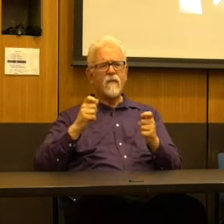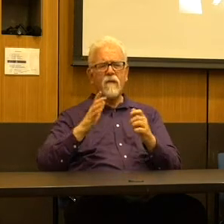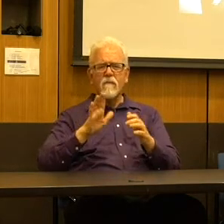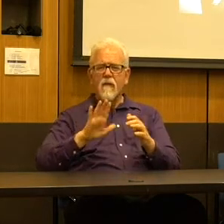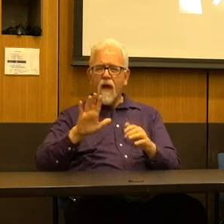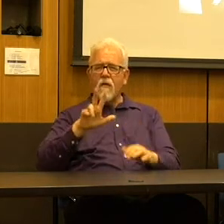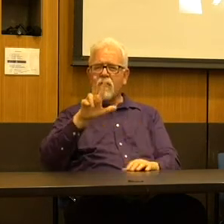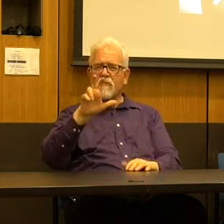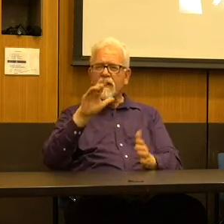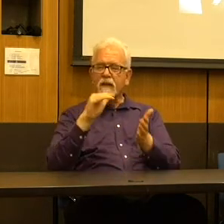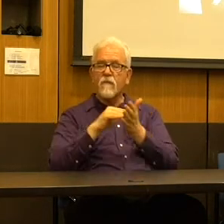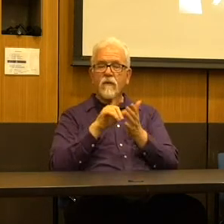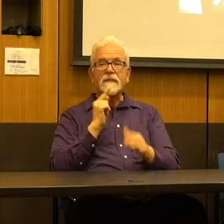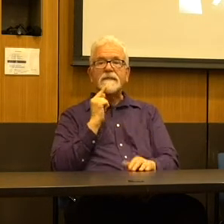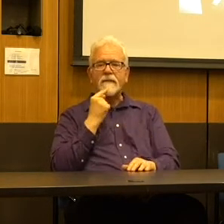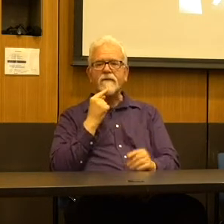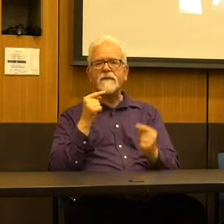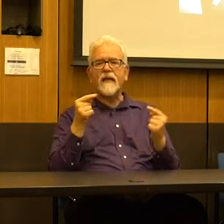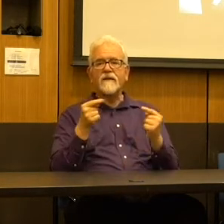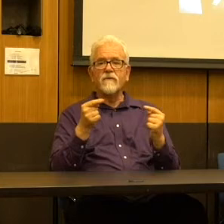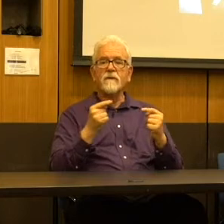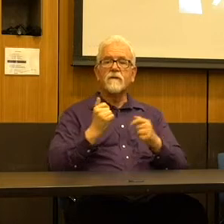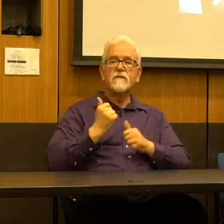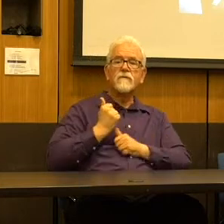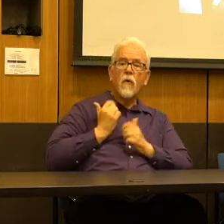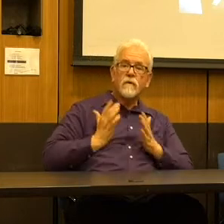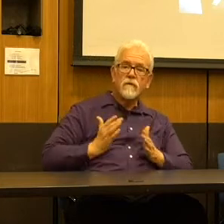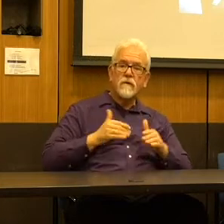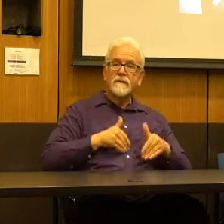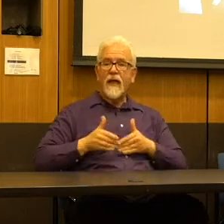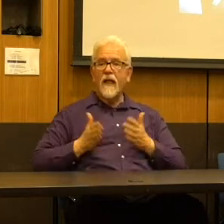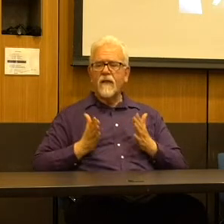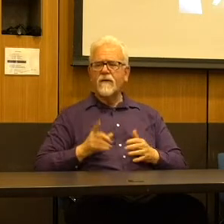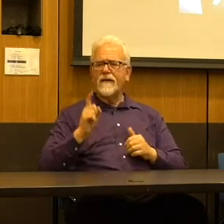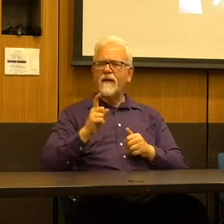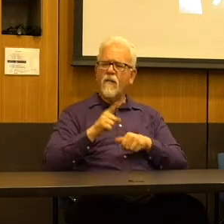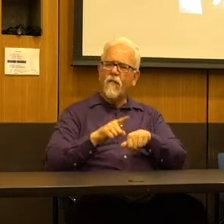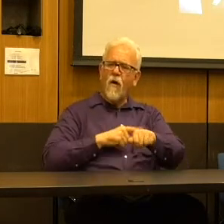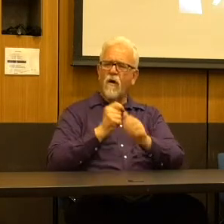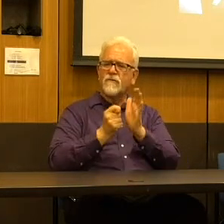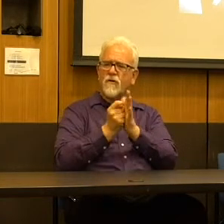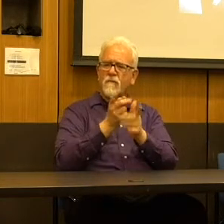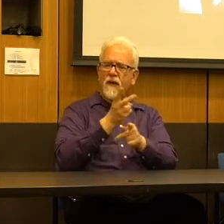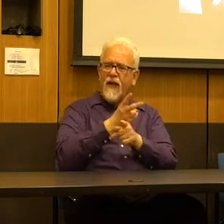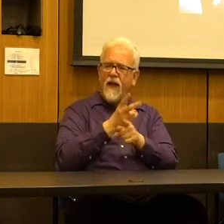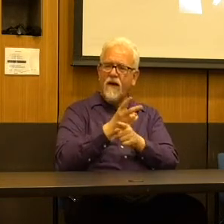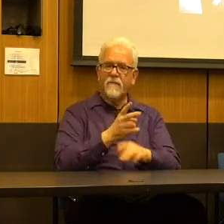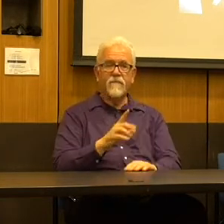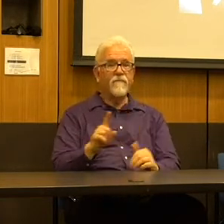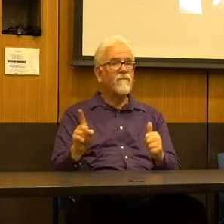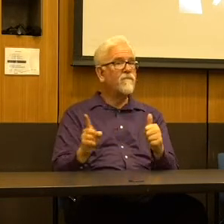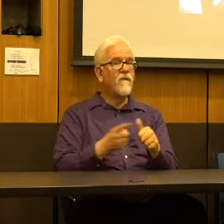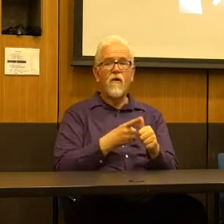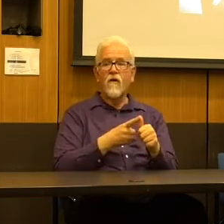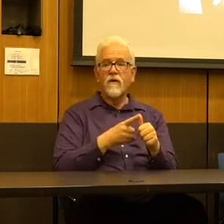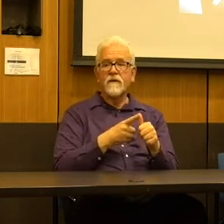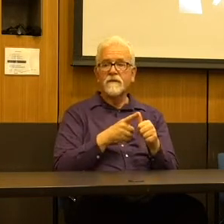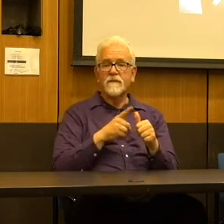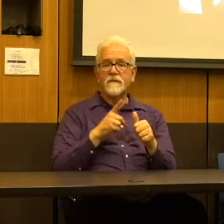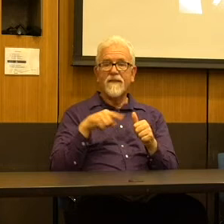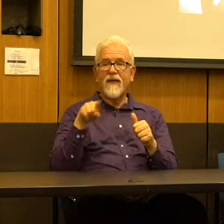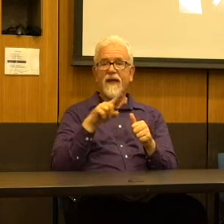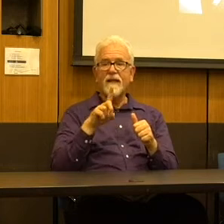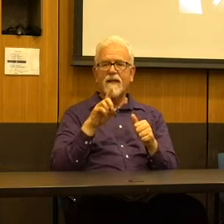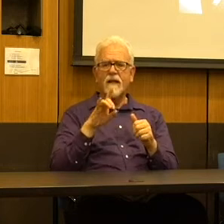really seriously injured soldiers and sailors who needed long-term care. The first thing that they did, and they